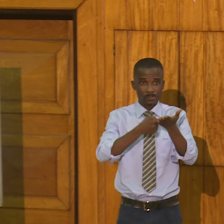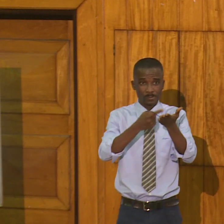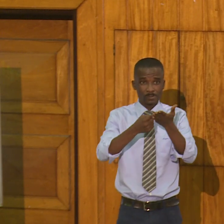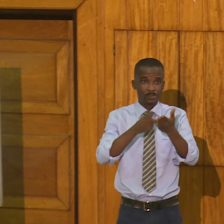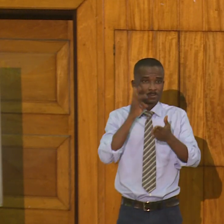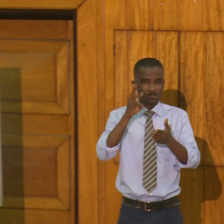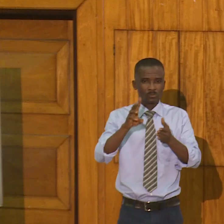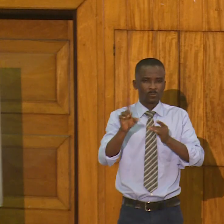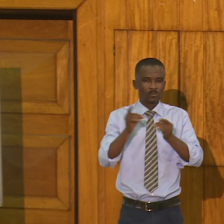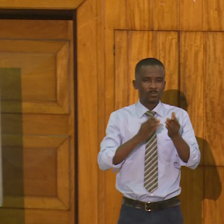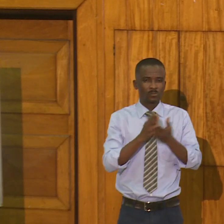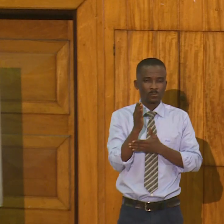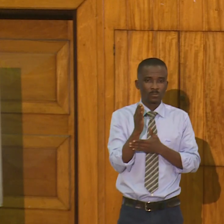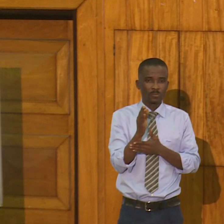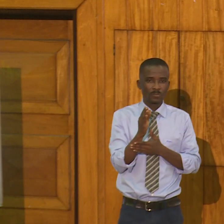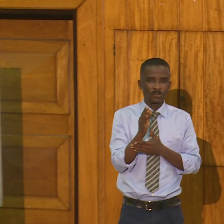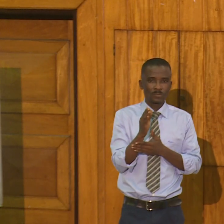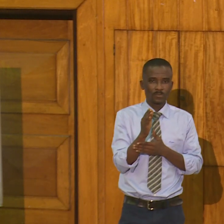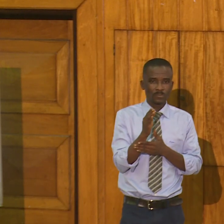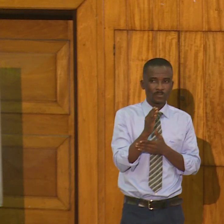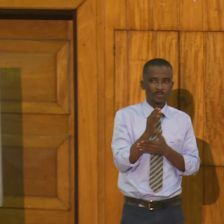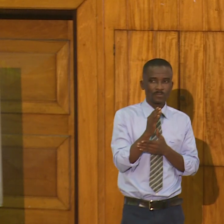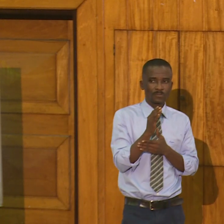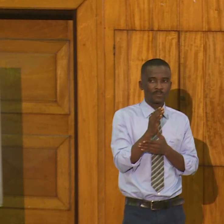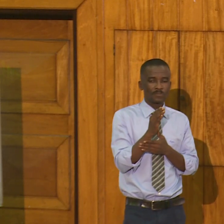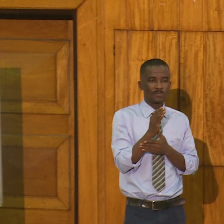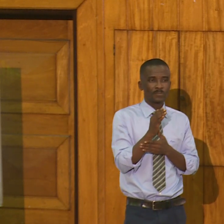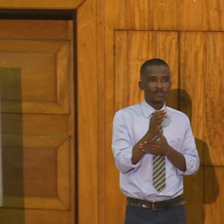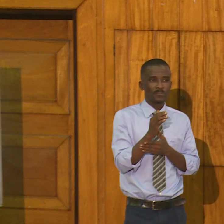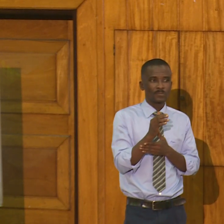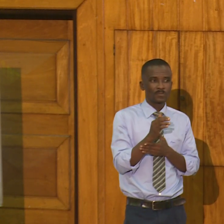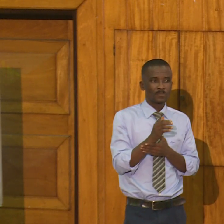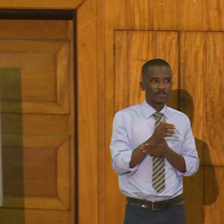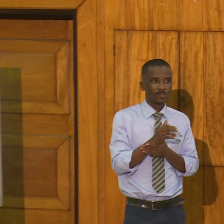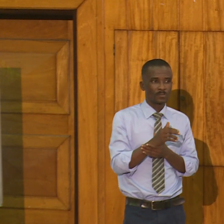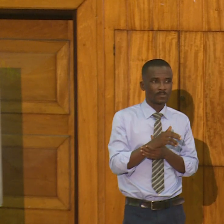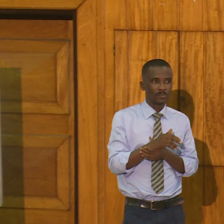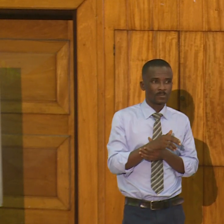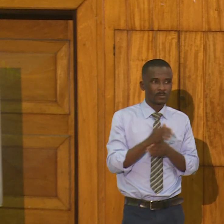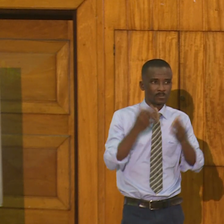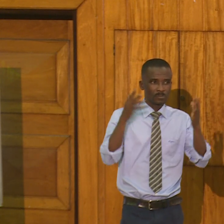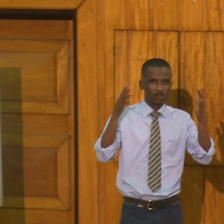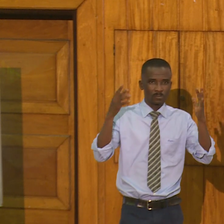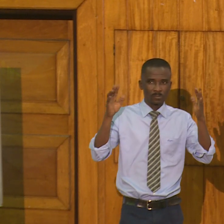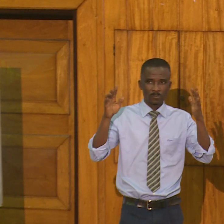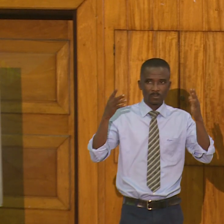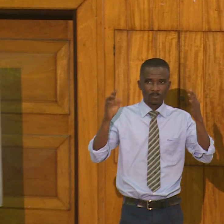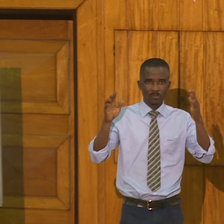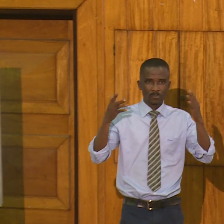as part of the bilateral agreement with the United States government, these are things we should consider as part of the sustainability. Thank you.